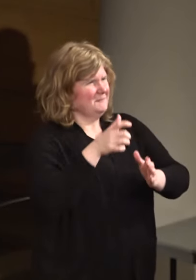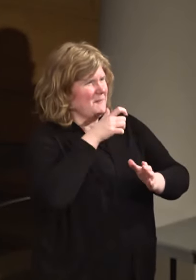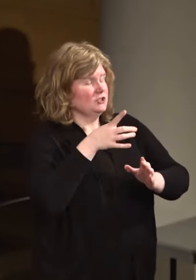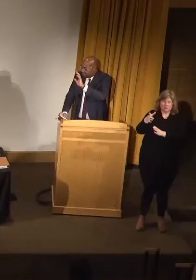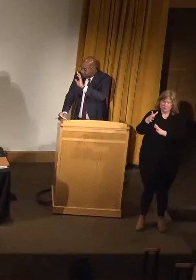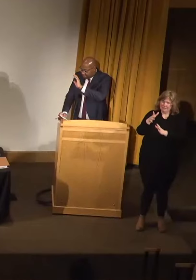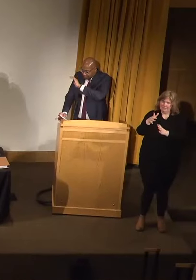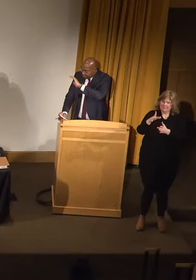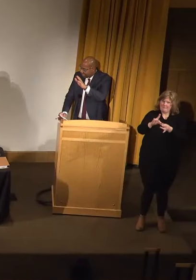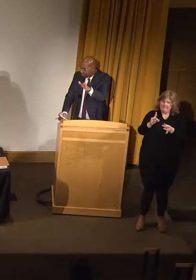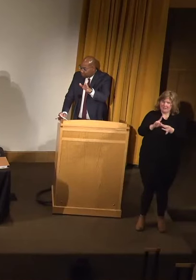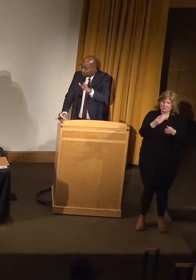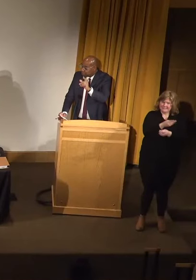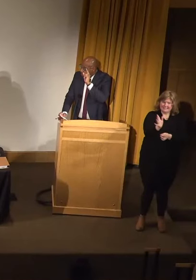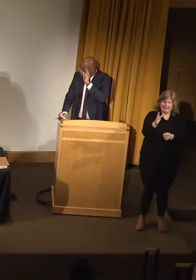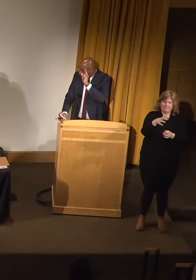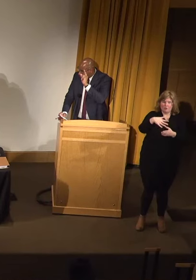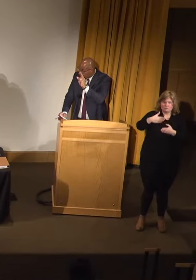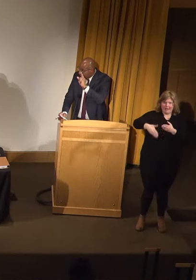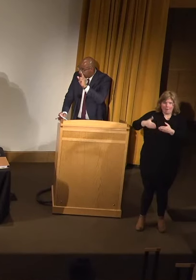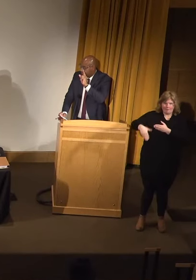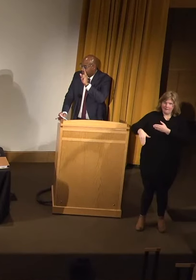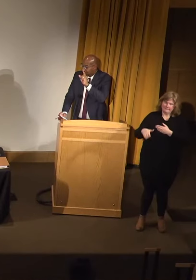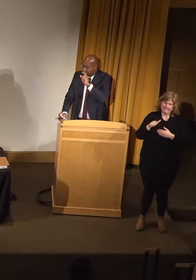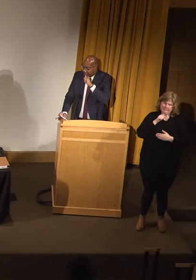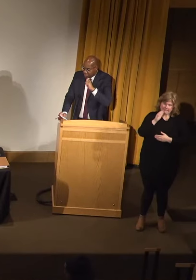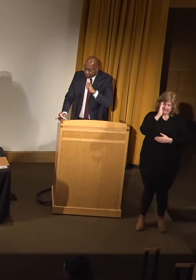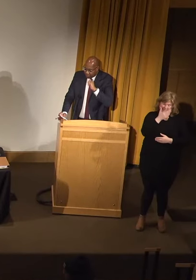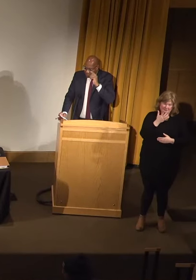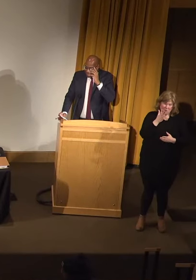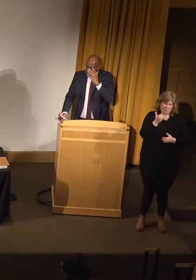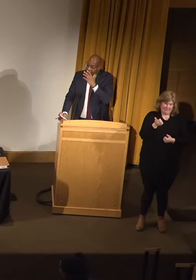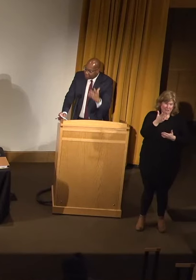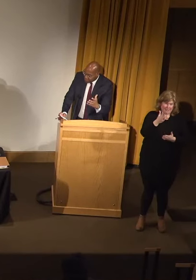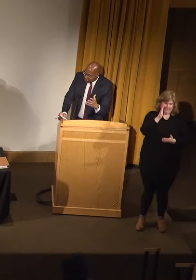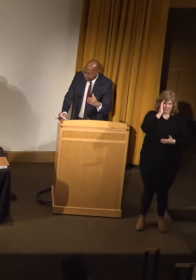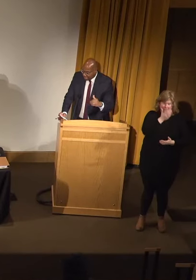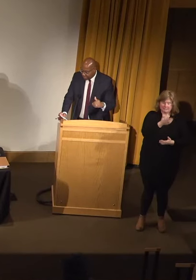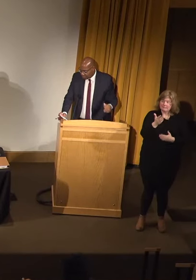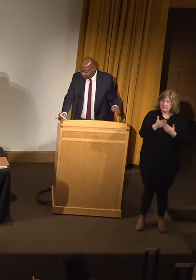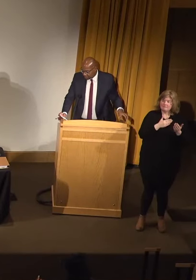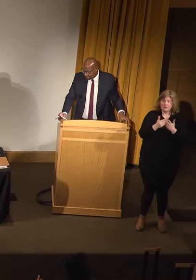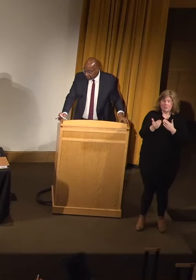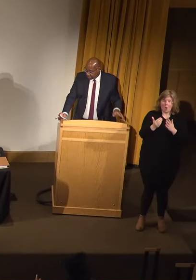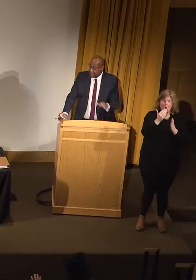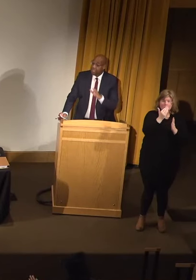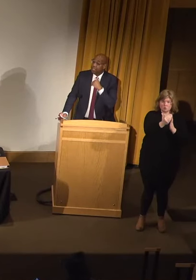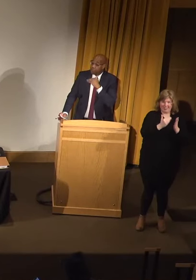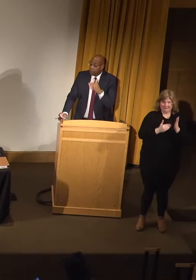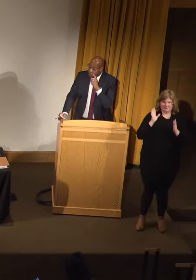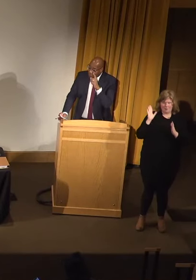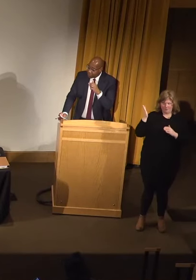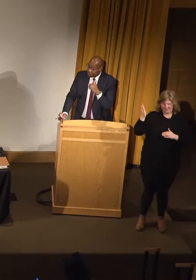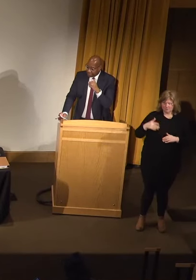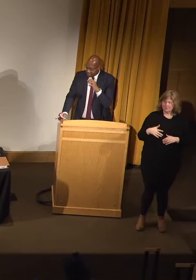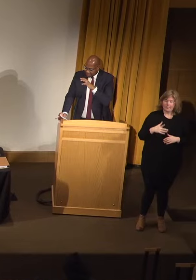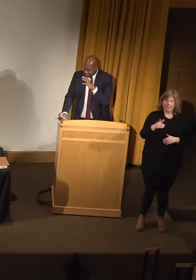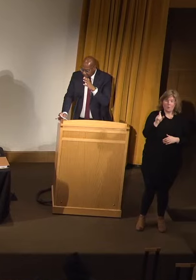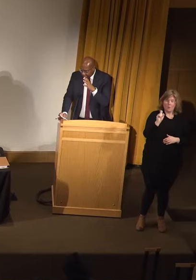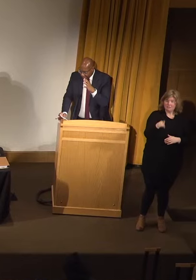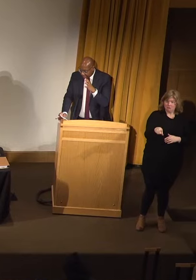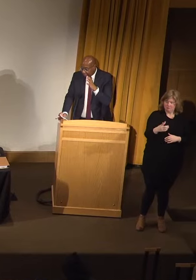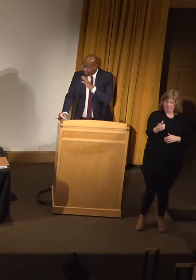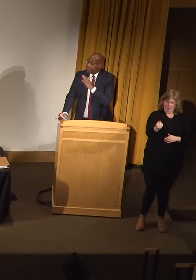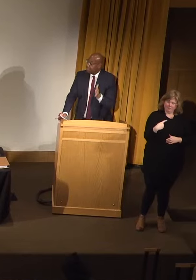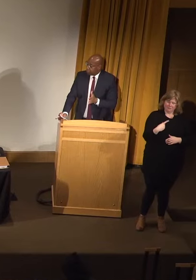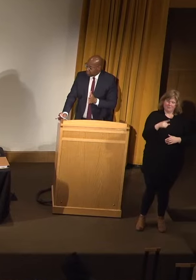outcomes, you know, that don't seem to suggest the success, even though you might have listed it in your presentation. So the question basically is